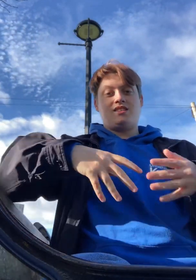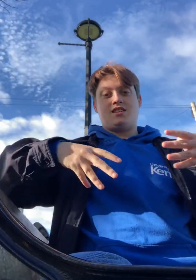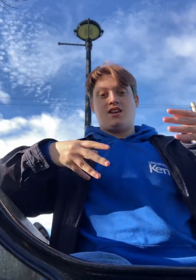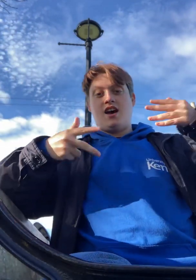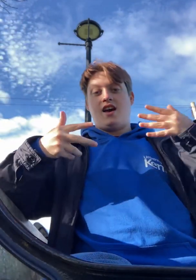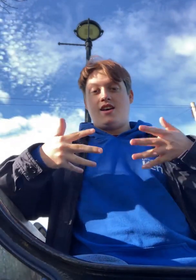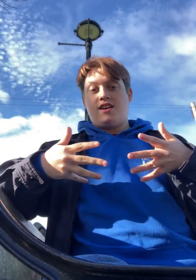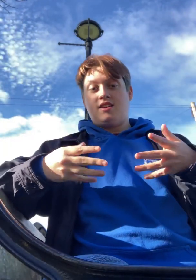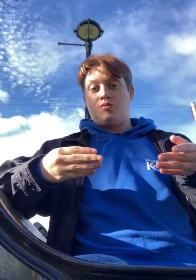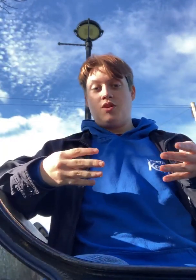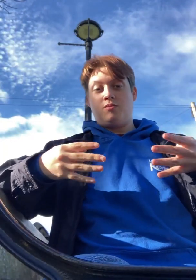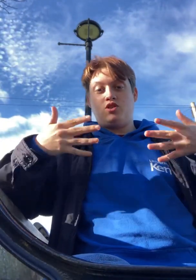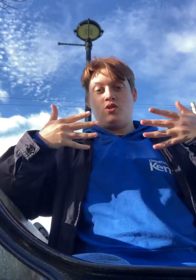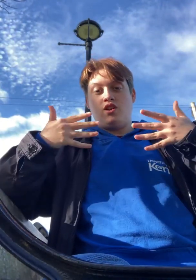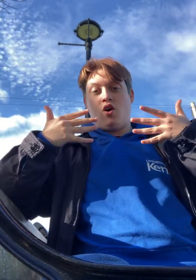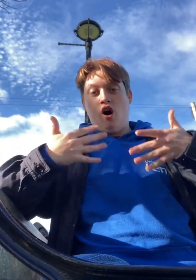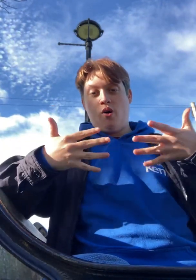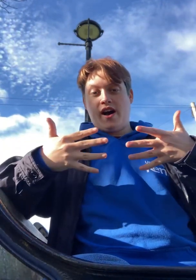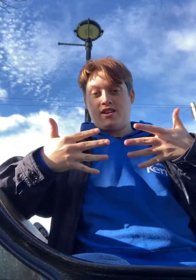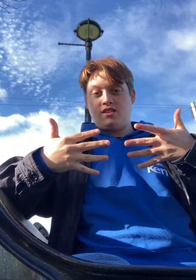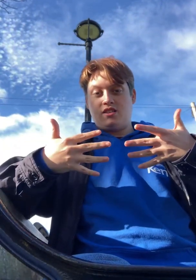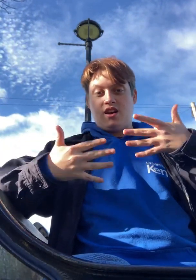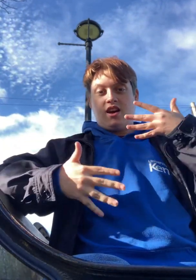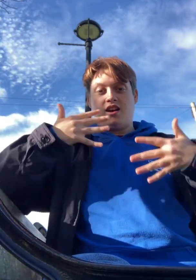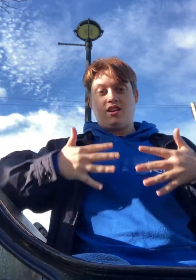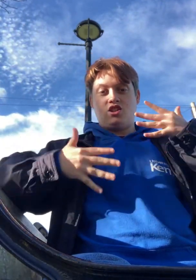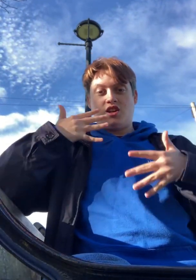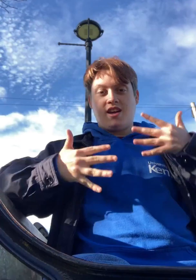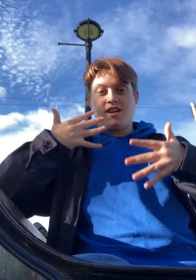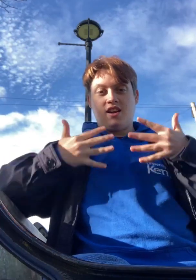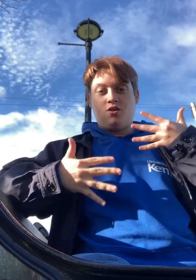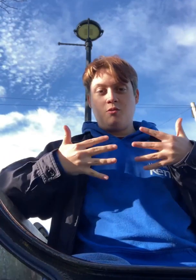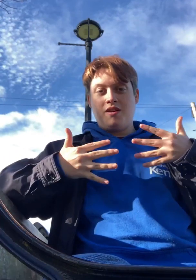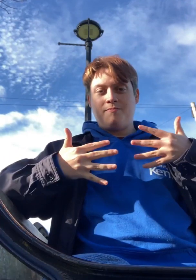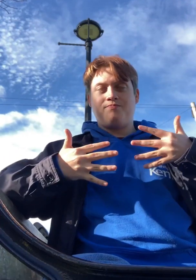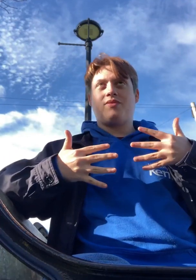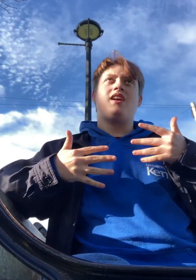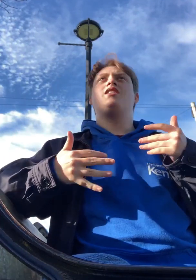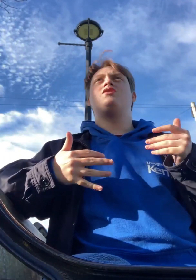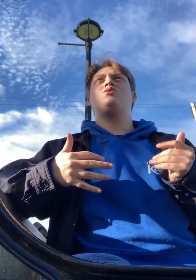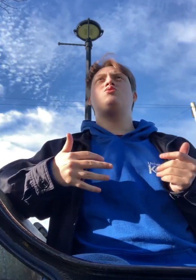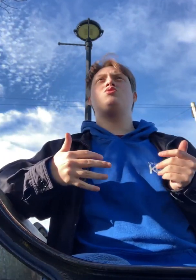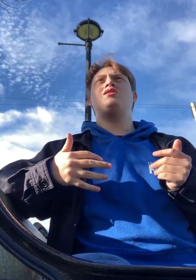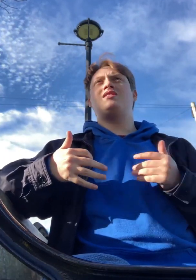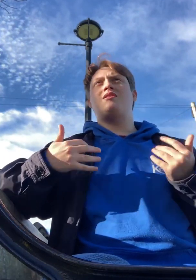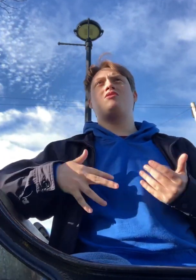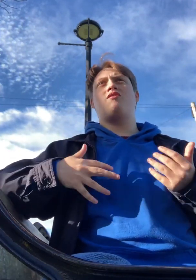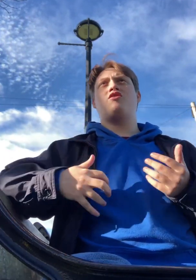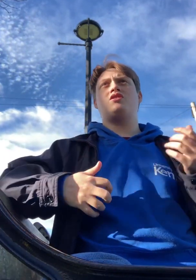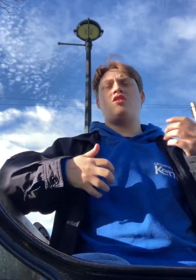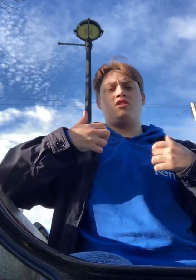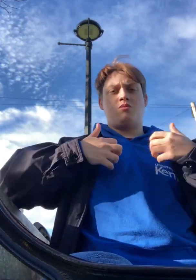Mathematics is pretty much you get your whole hands and then shake it a little bit. So it's also the same sign for excited, but it's